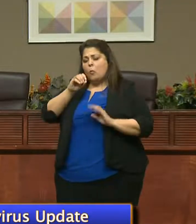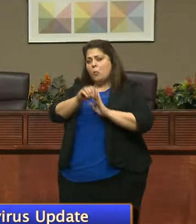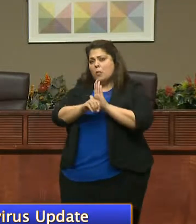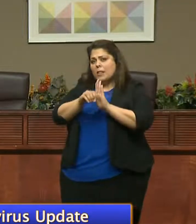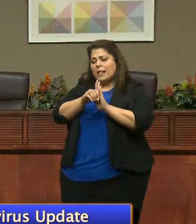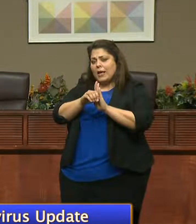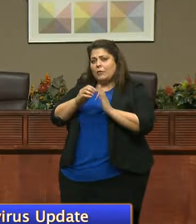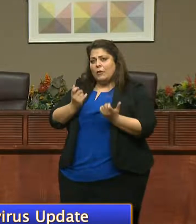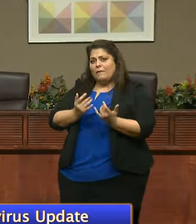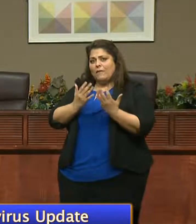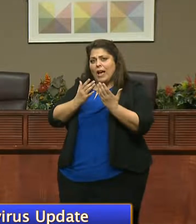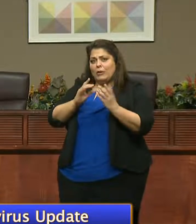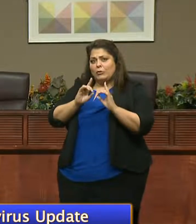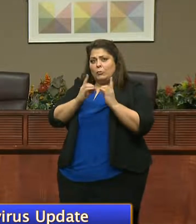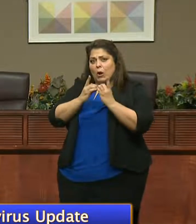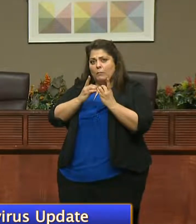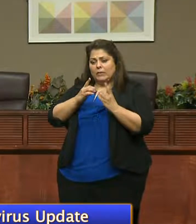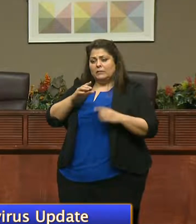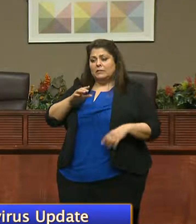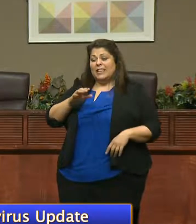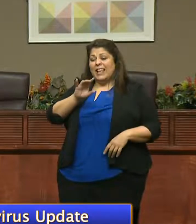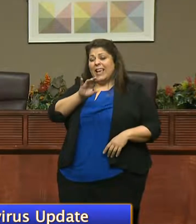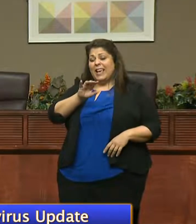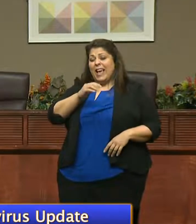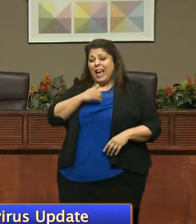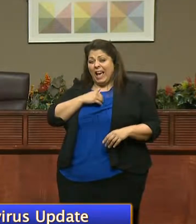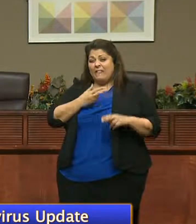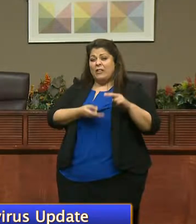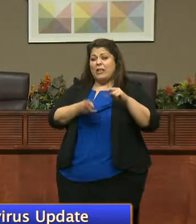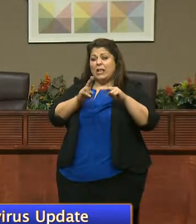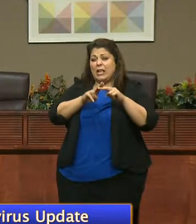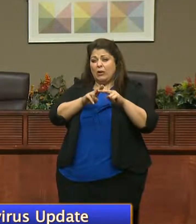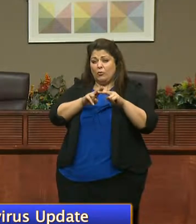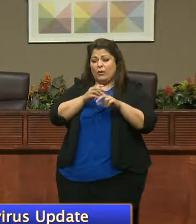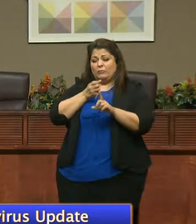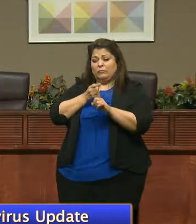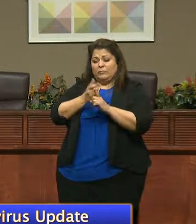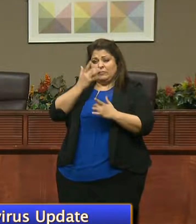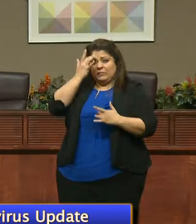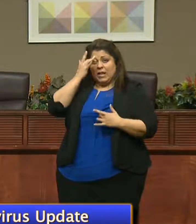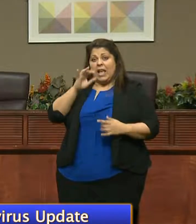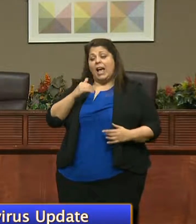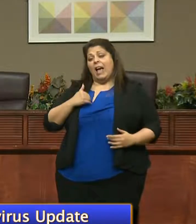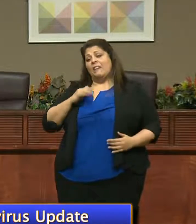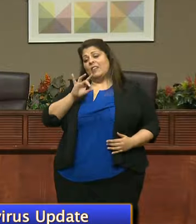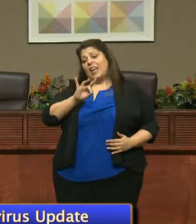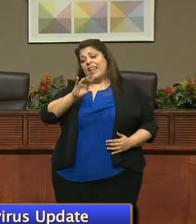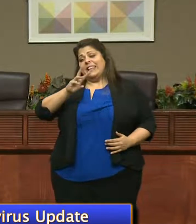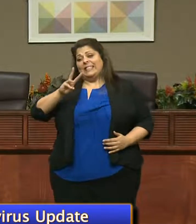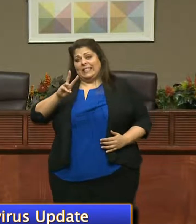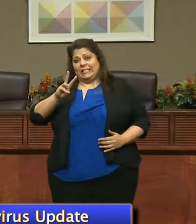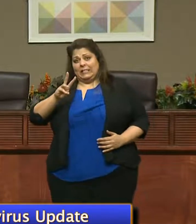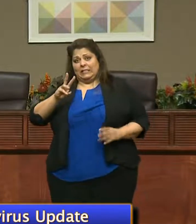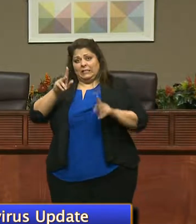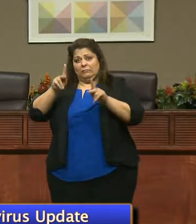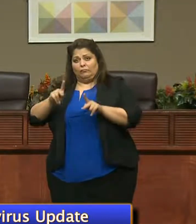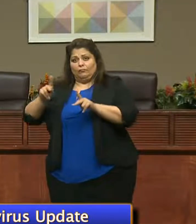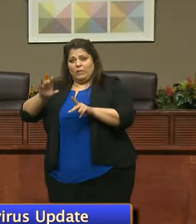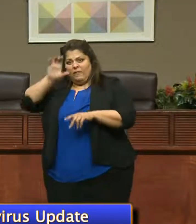to 86 firefighters who have tested positive for COVID-19. They've been exposed,